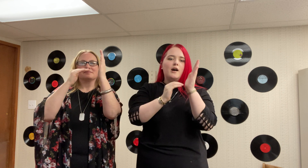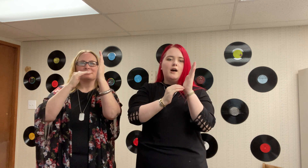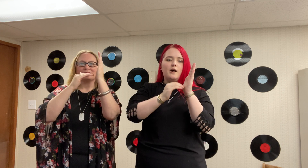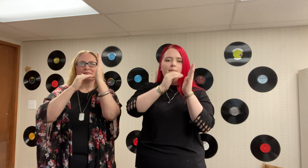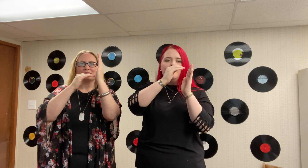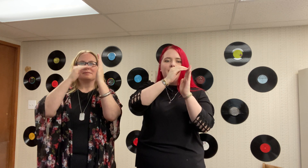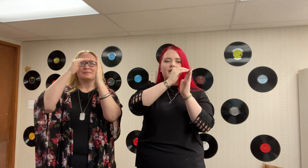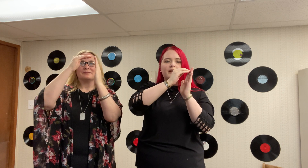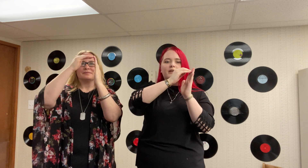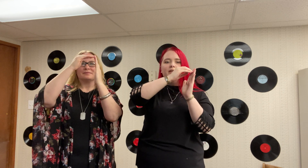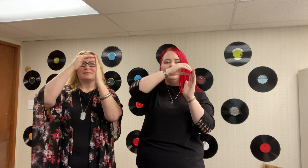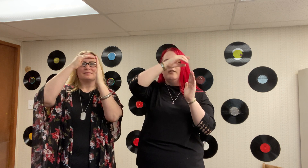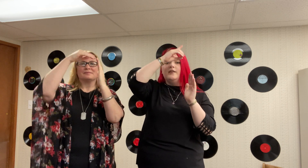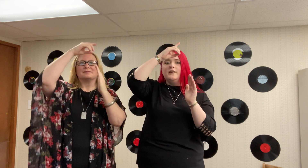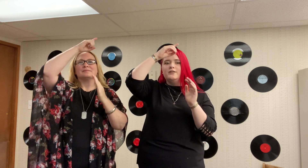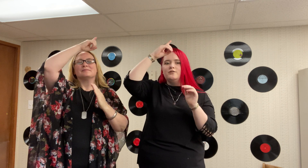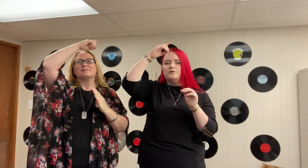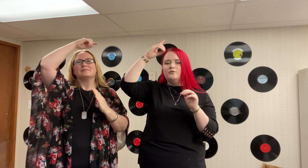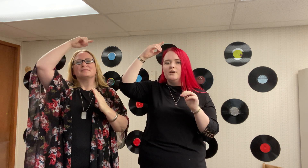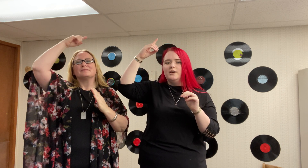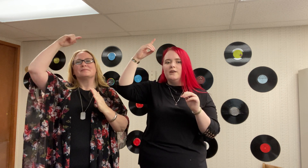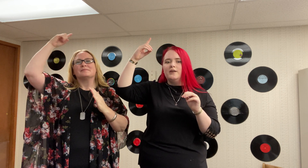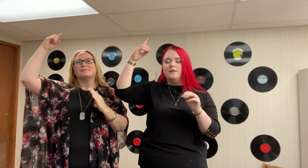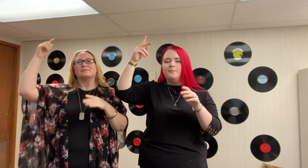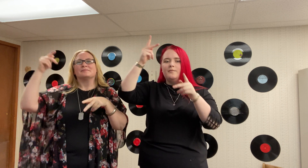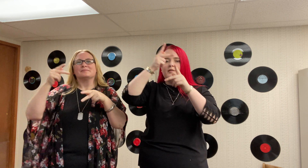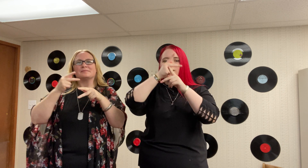A million dreams are